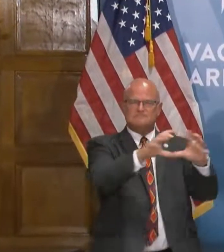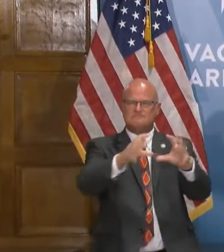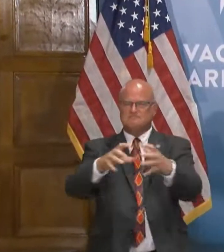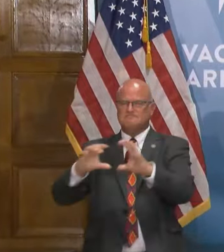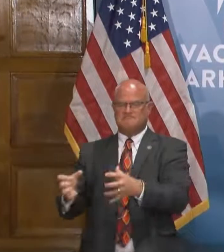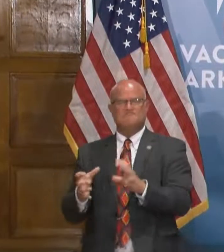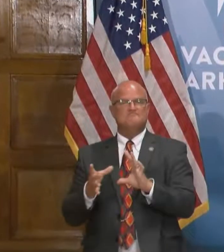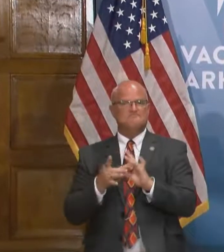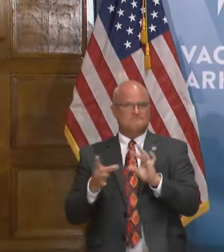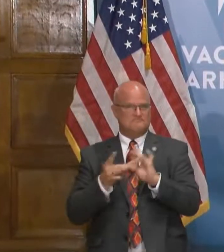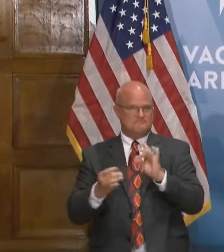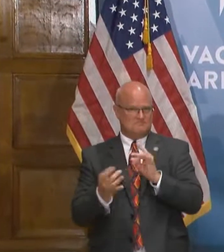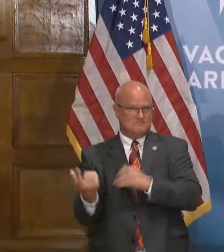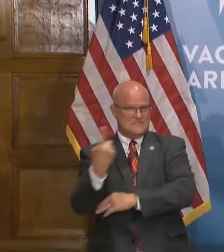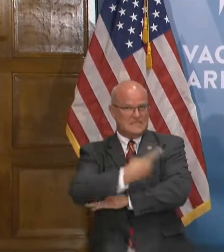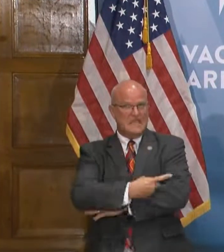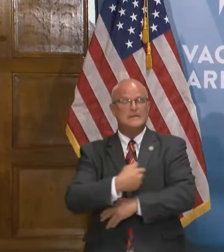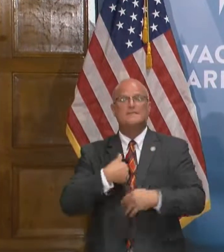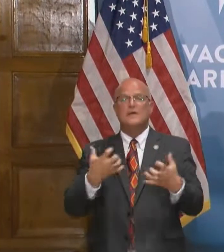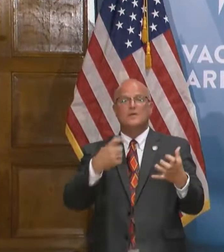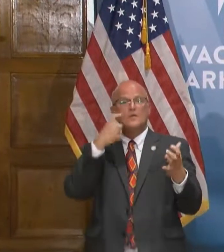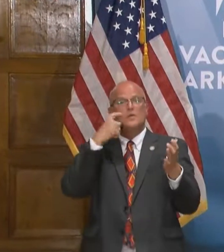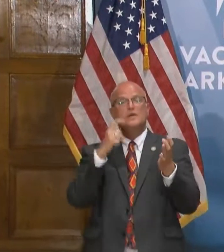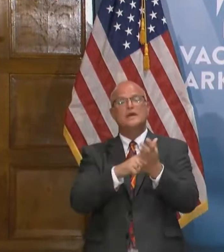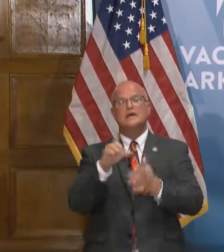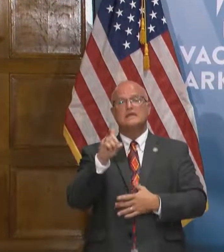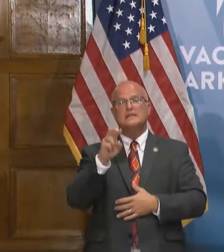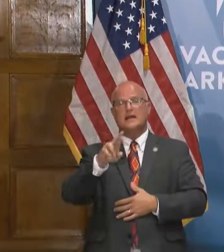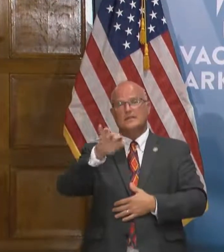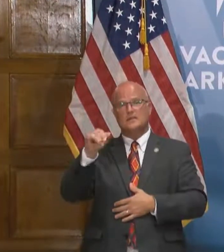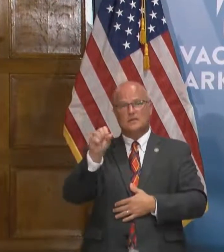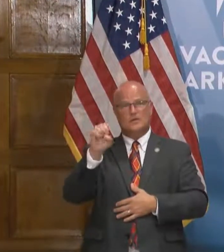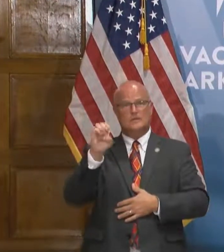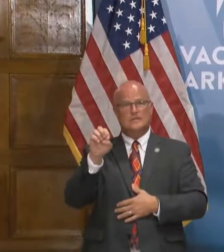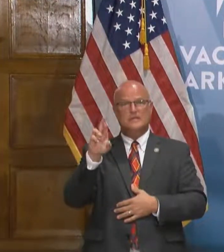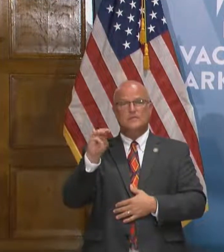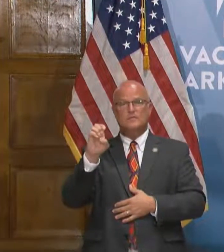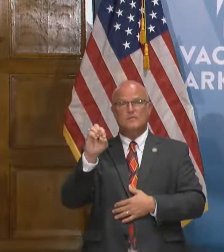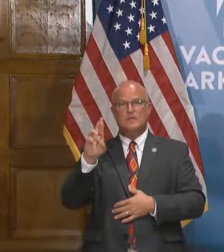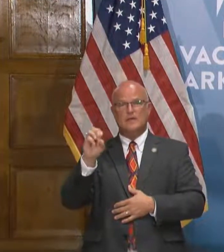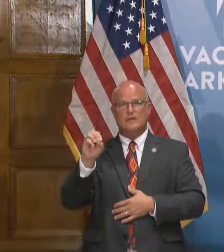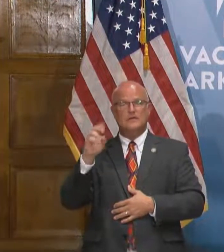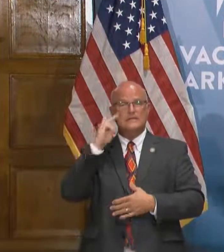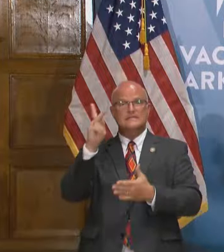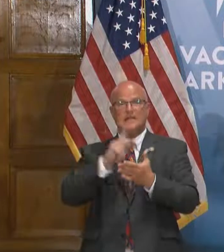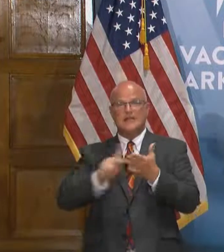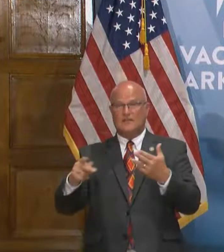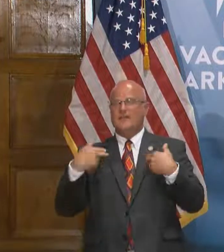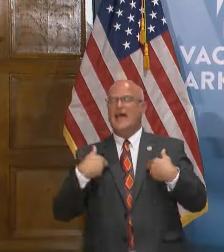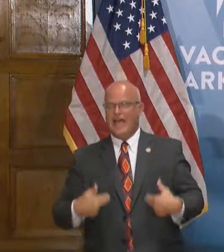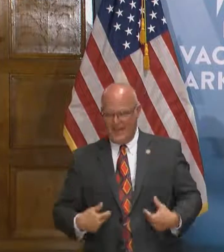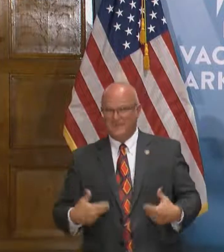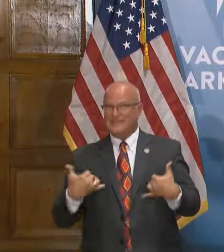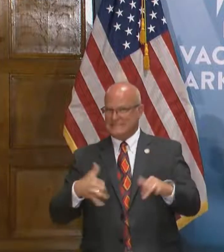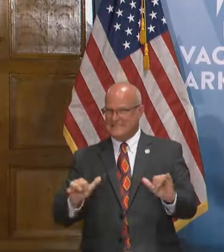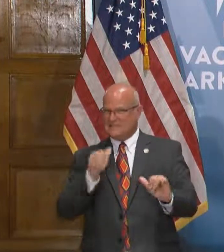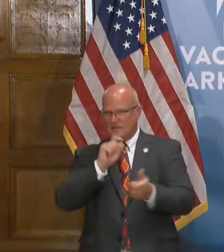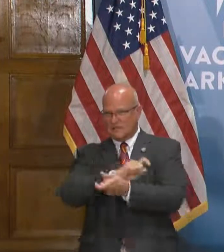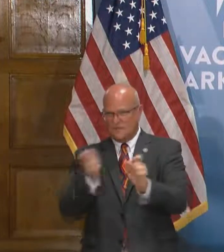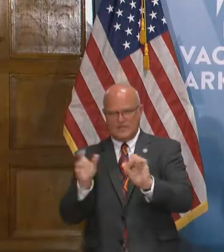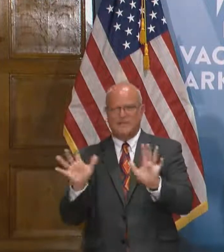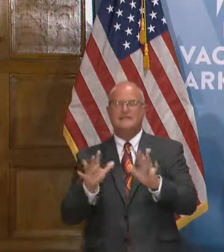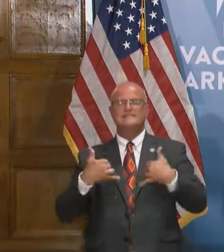talk about, and did want to recognize Dr. Jose Romero, Secretary of Health still, we haven't